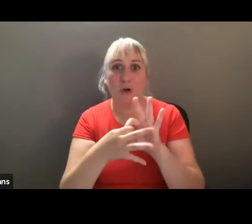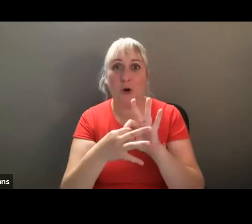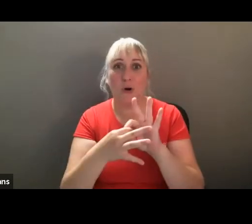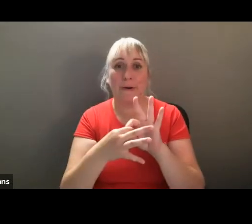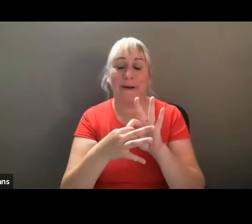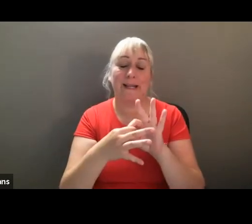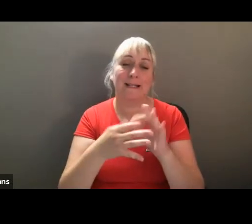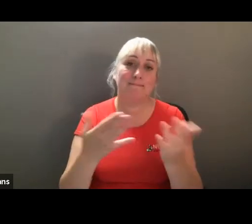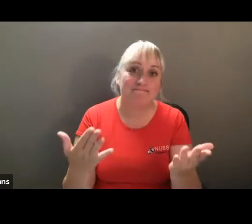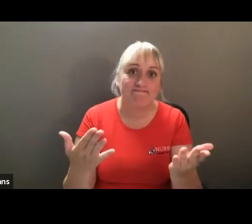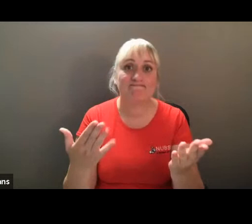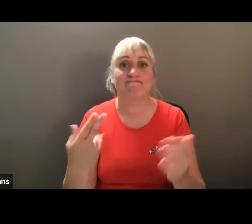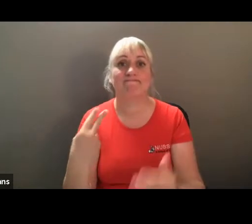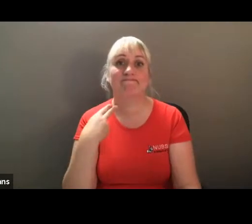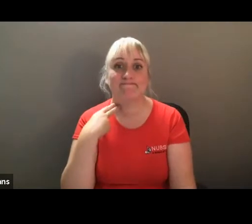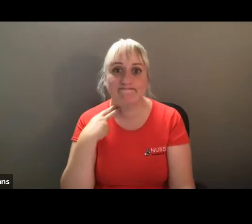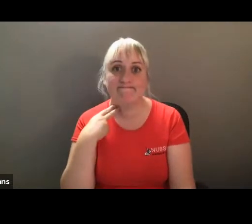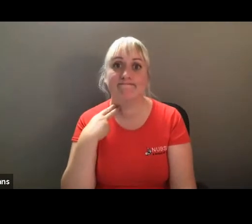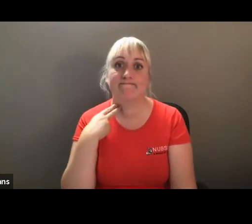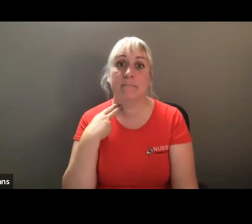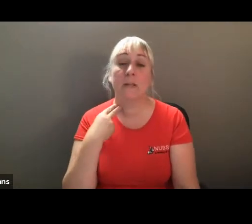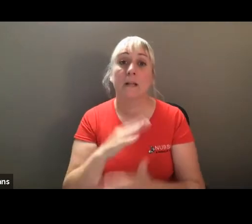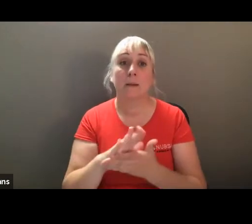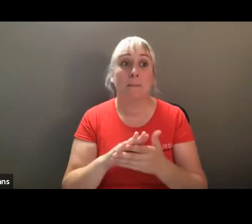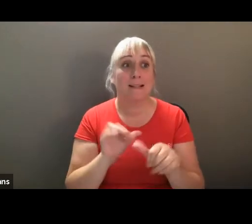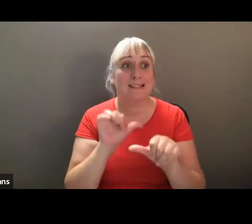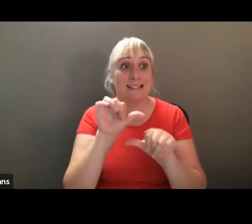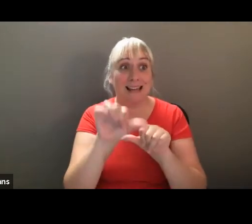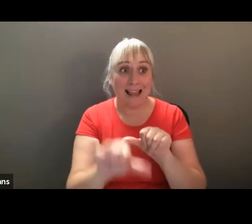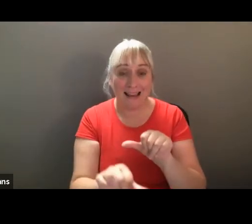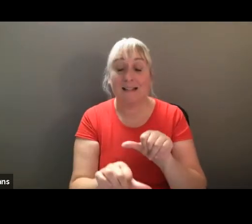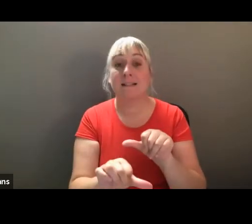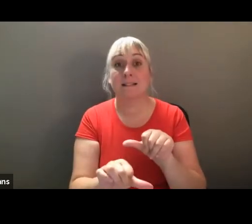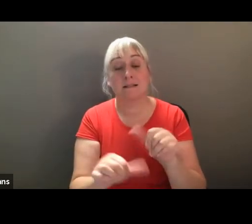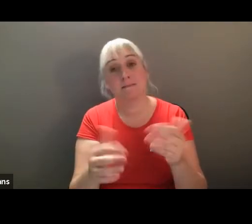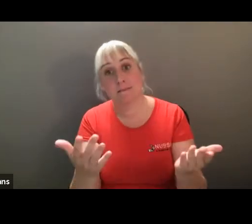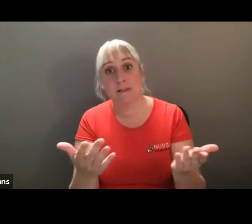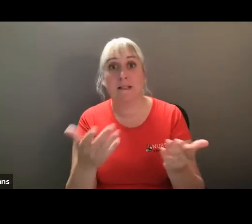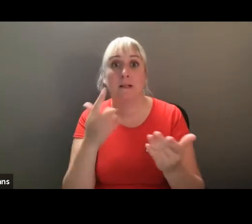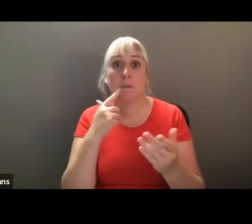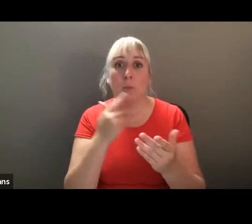So I will go to our speakers that we're going to have.